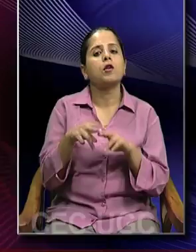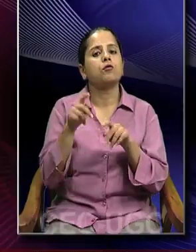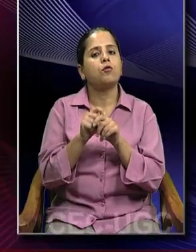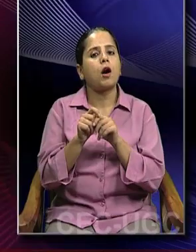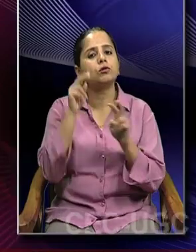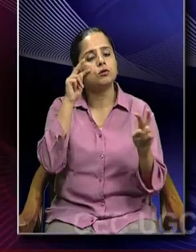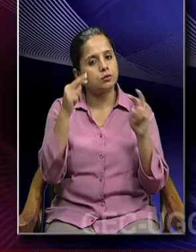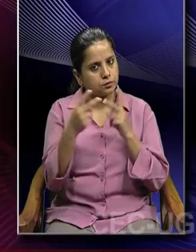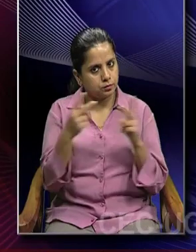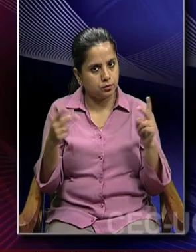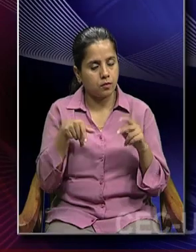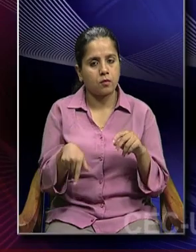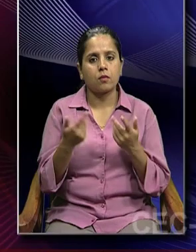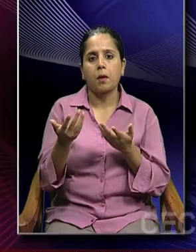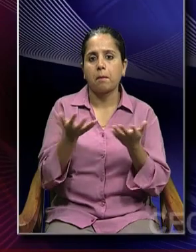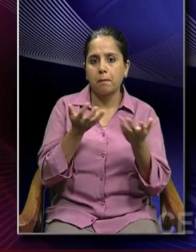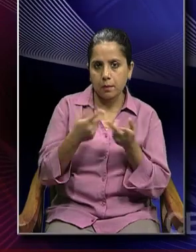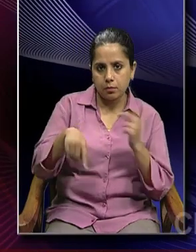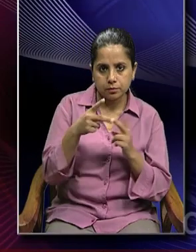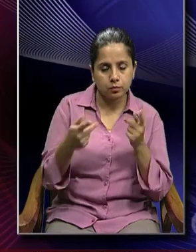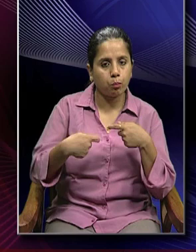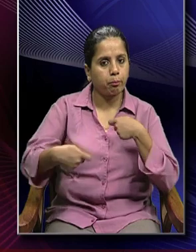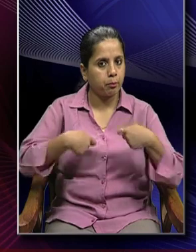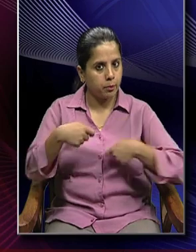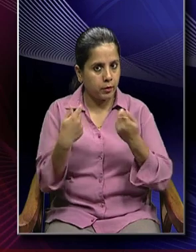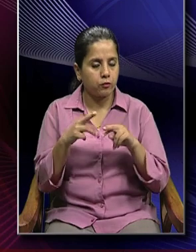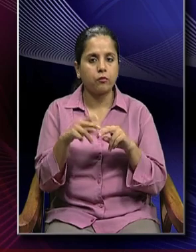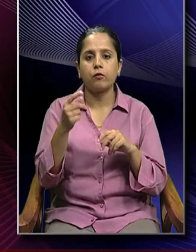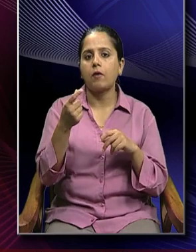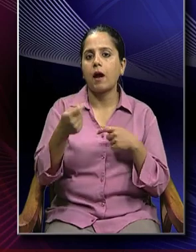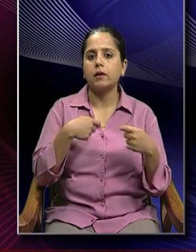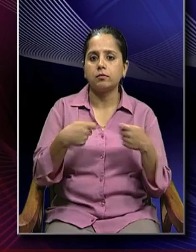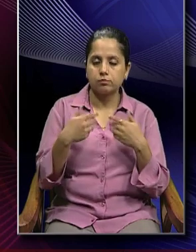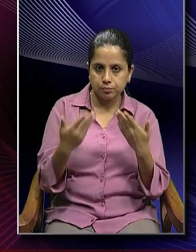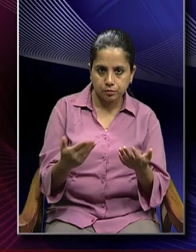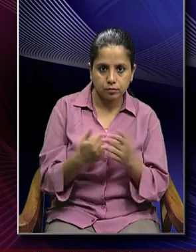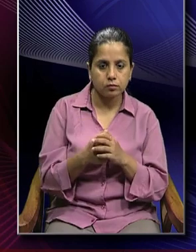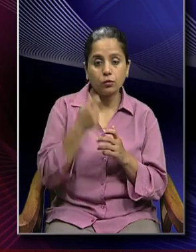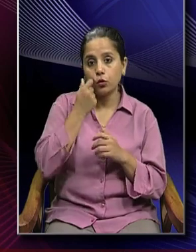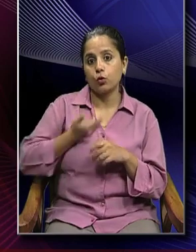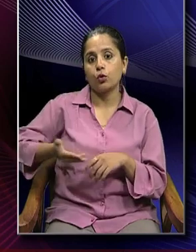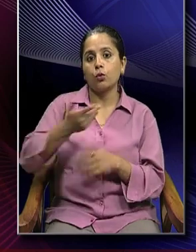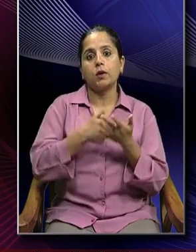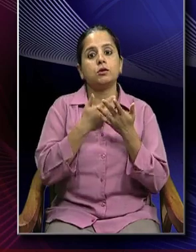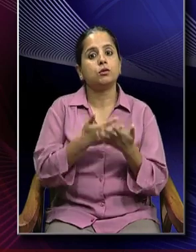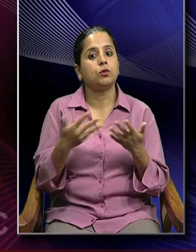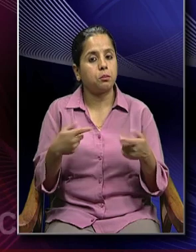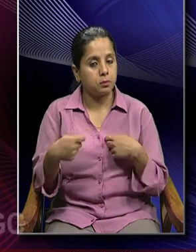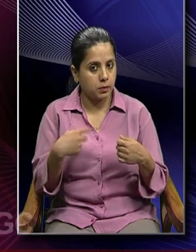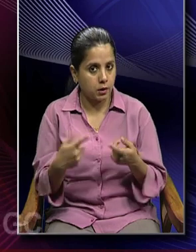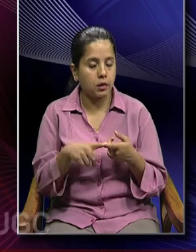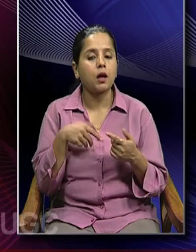For instance, the marketing function of the business, finance function of the business, human resource function of the business,